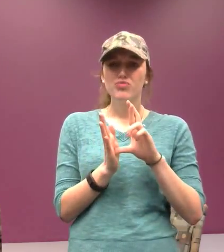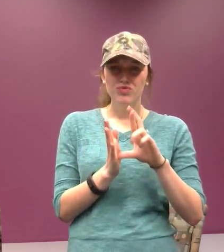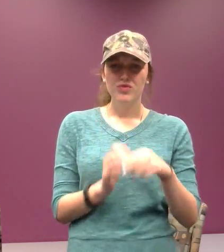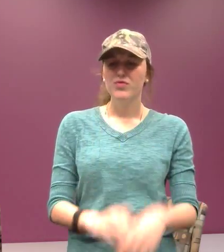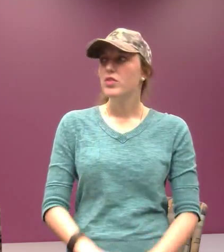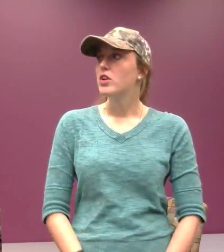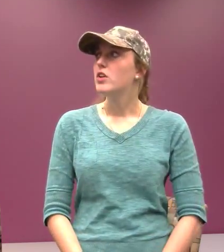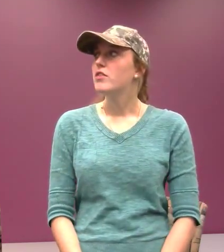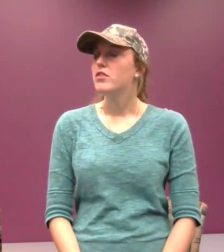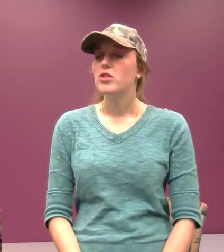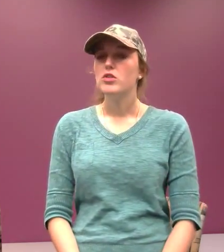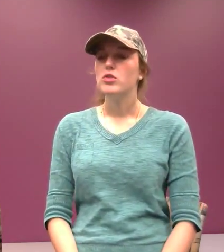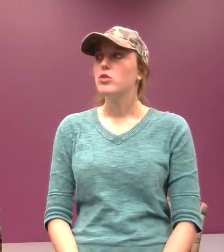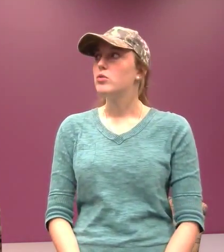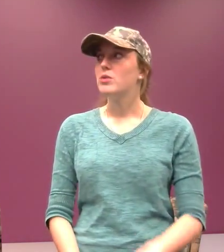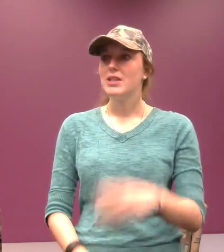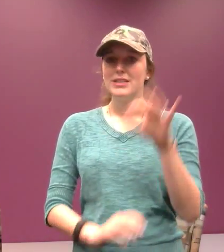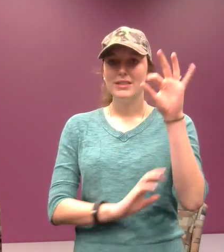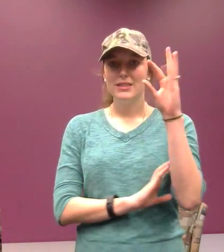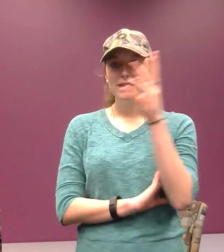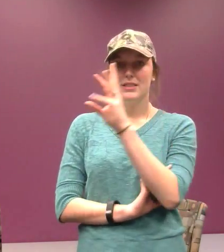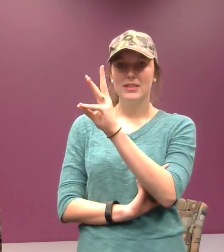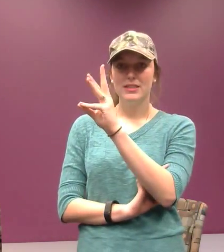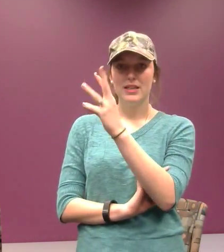multiplied by 4/3.